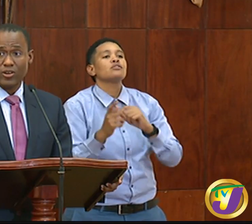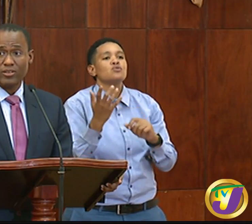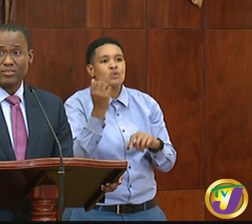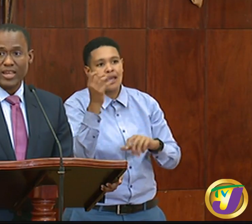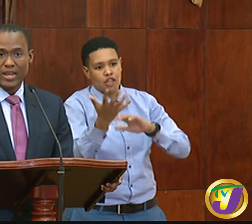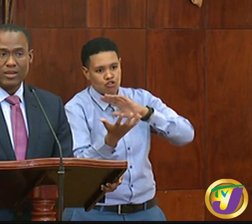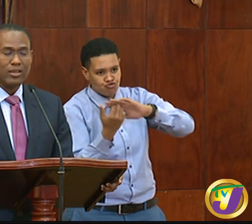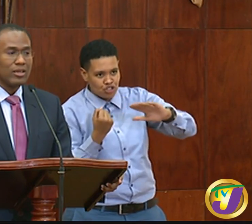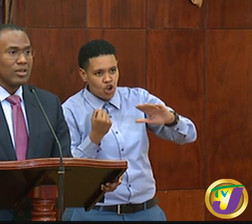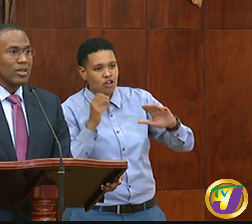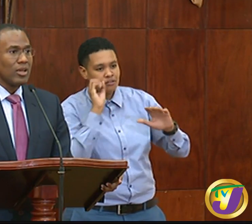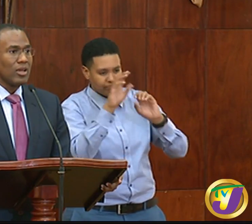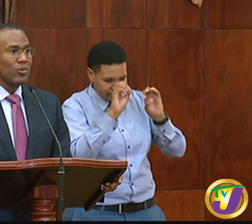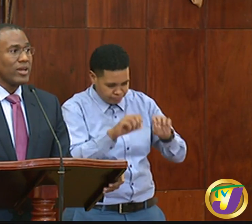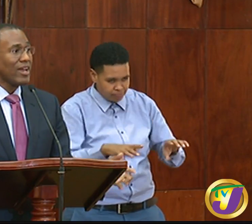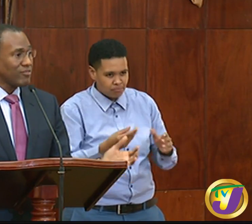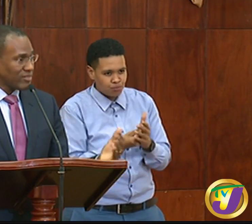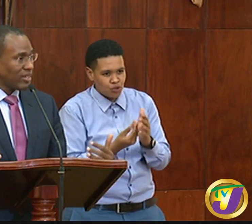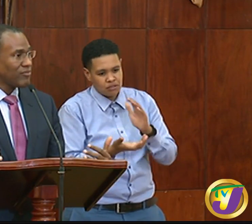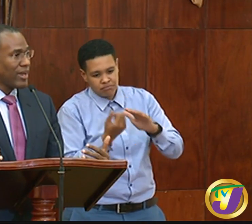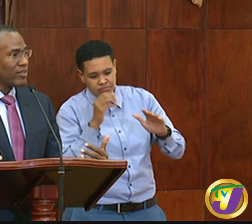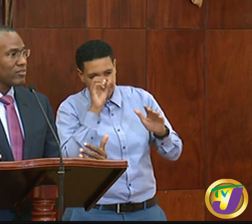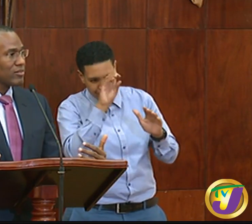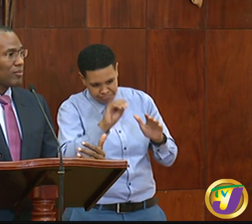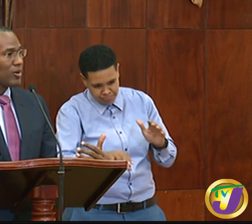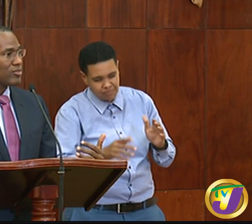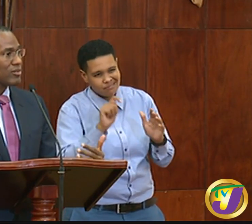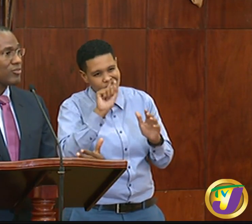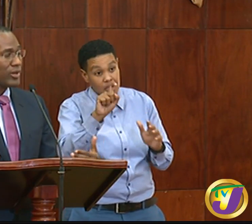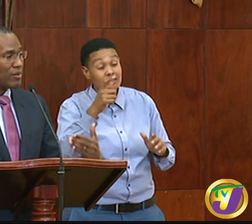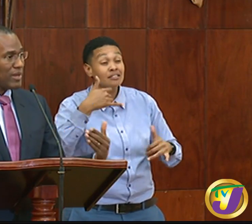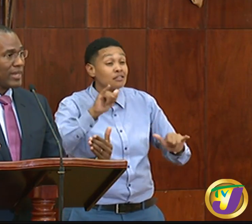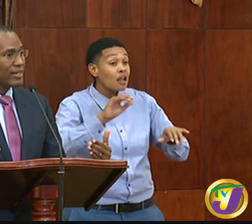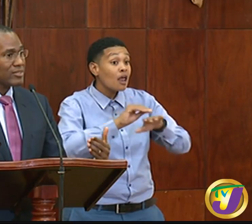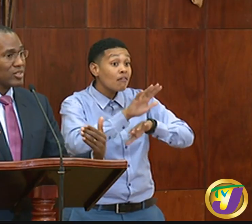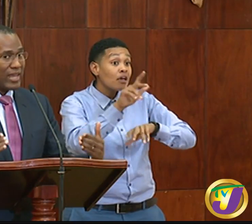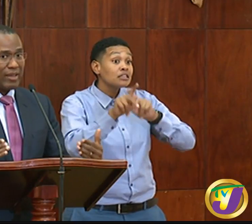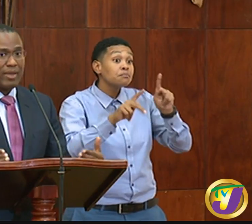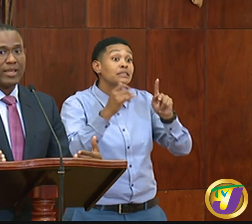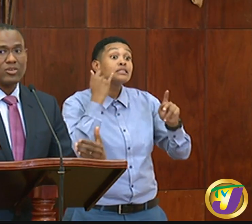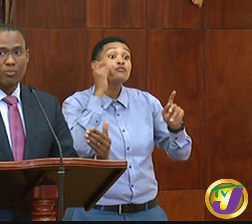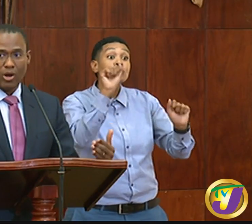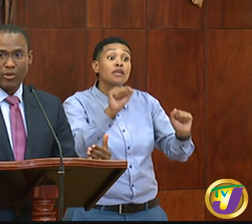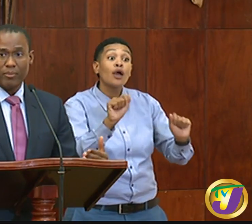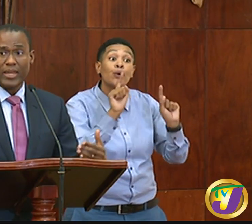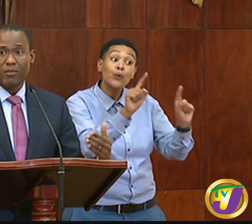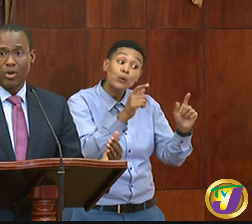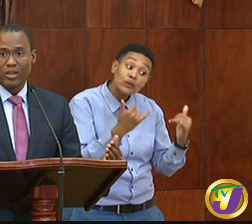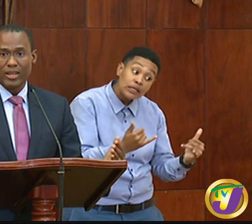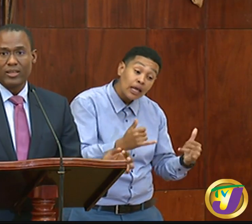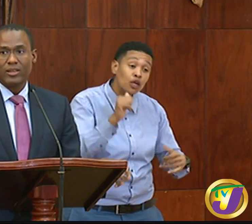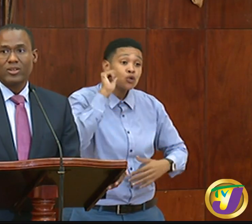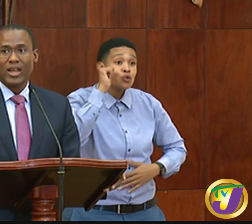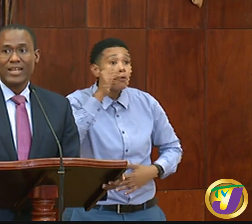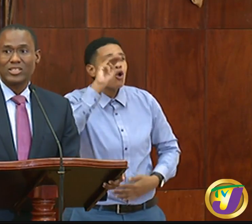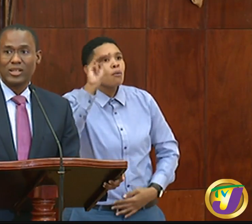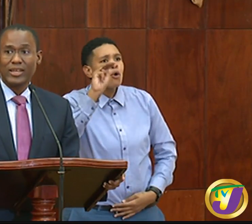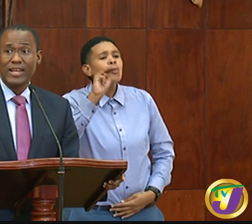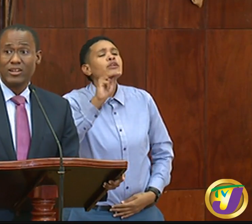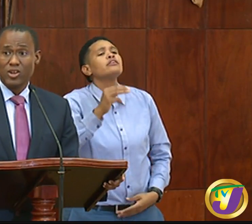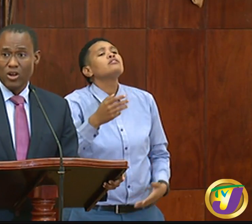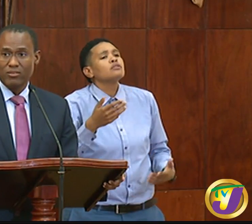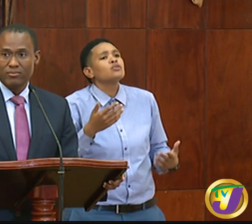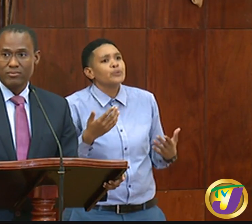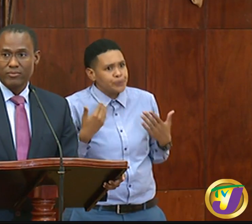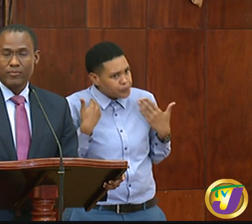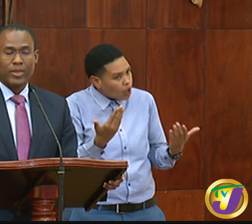their returns in. We still advise persons, if you can make it today, make it tomorrow, make it Monday, to actually